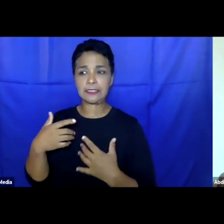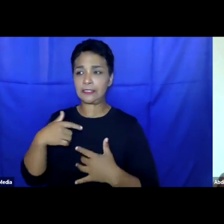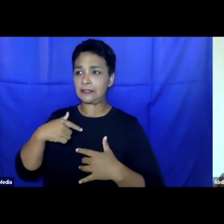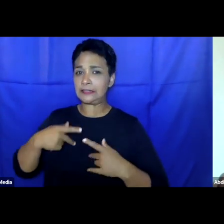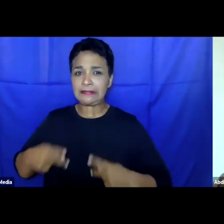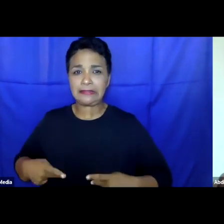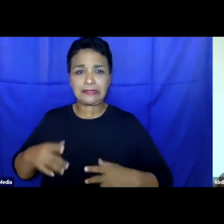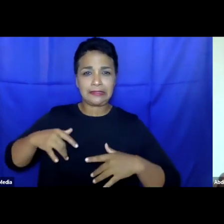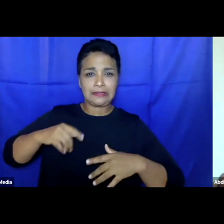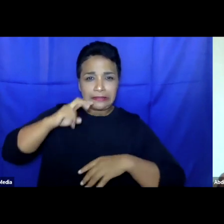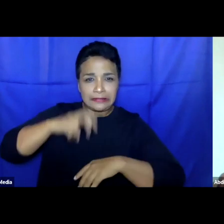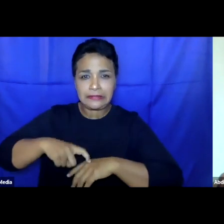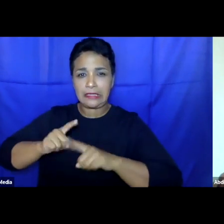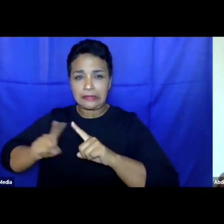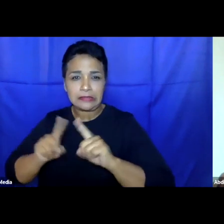better than those